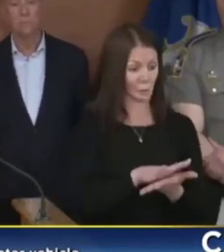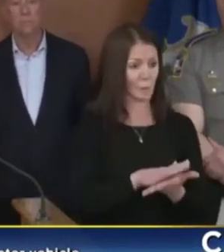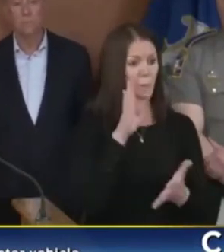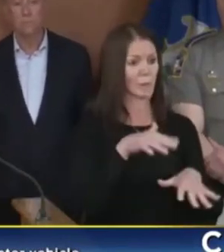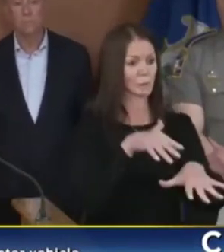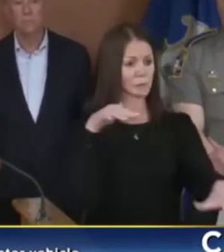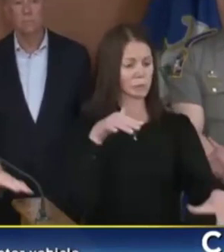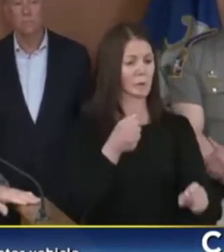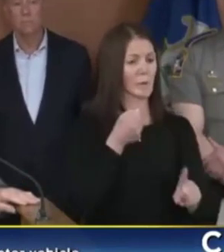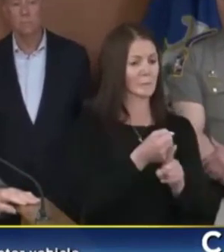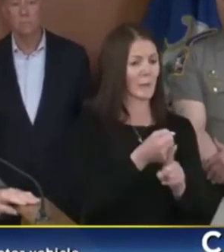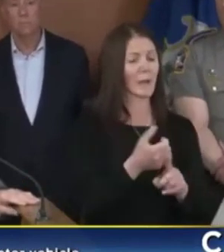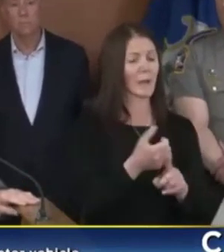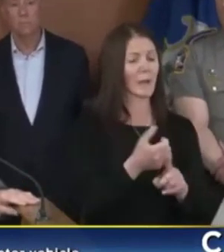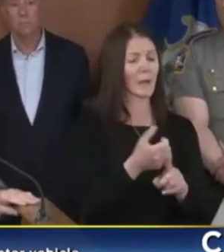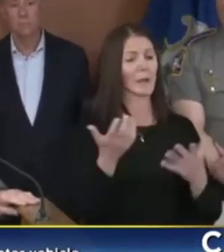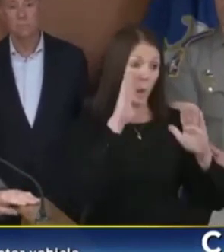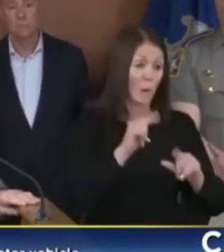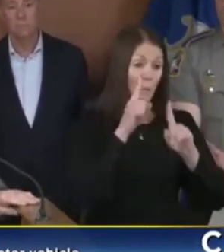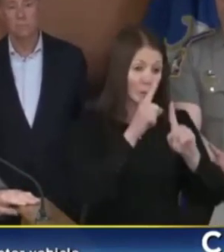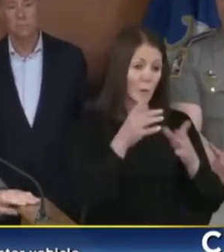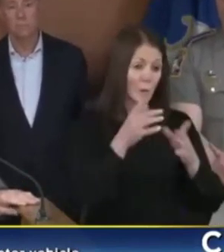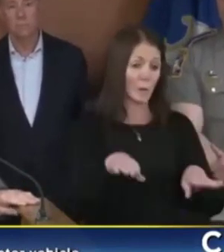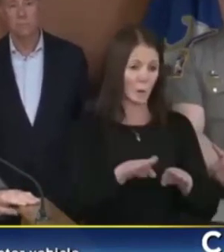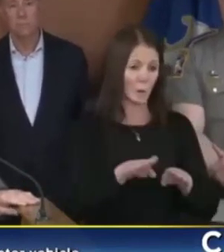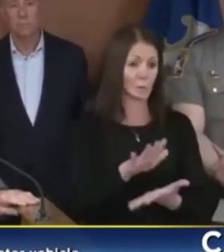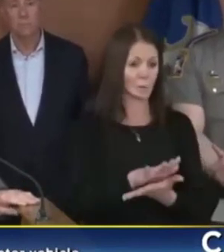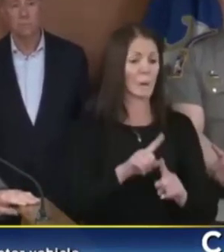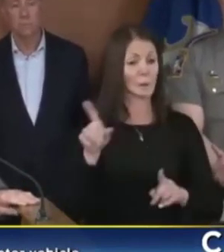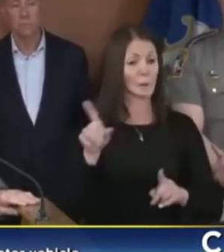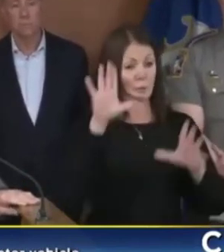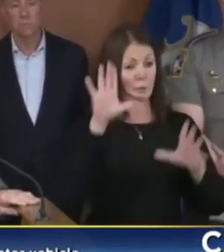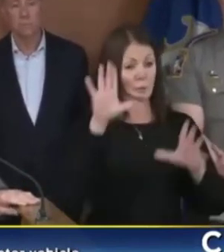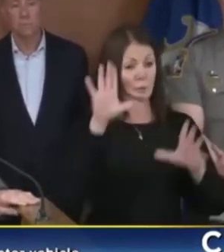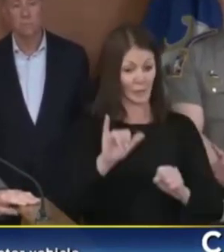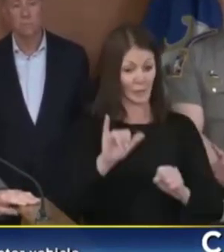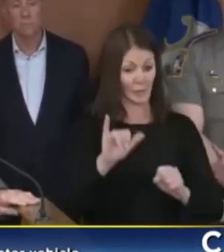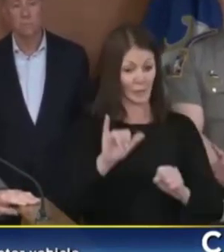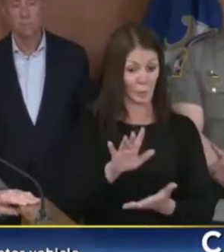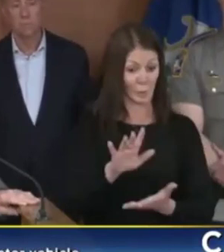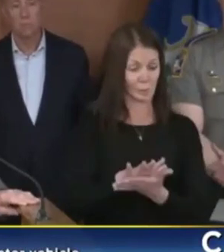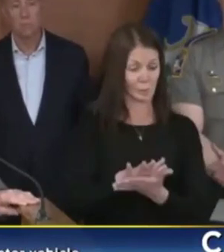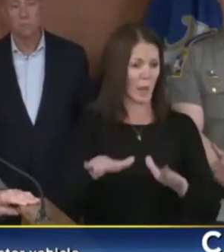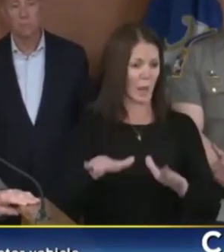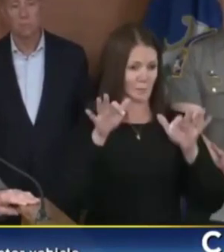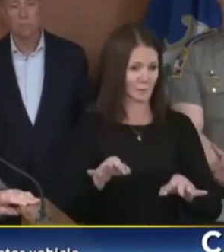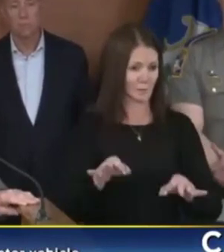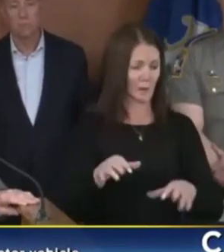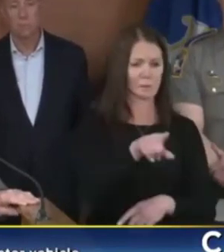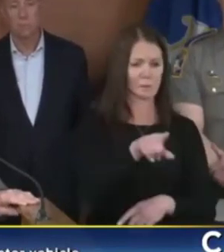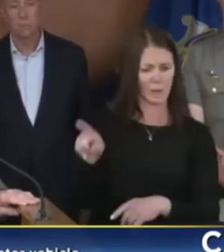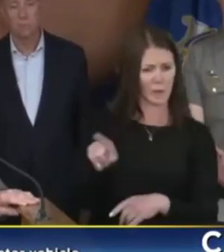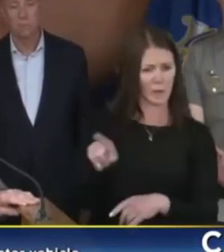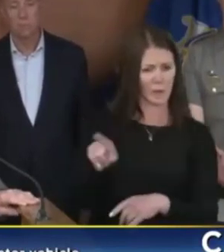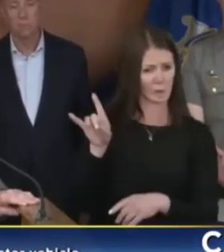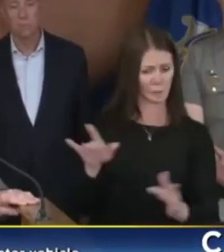up. So hopefully they're going to close the schools, but the superintendent has not made up her mind yet. Thank Have you reached out to major employers in the area,